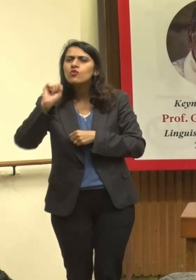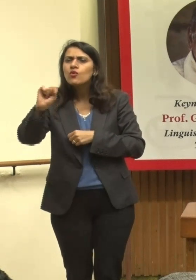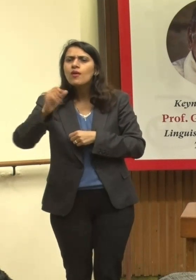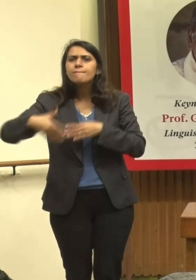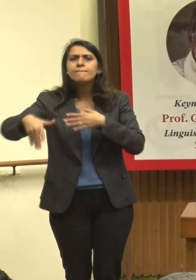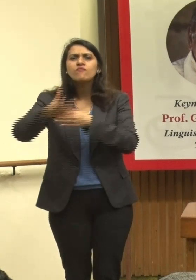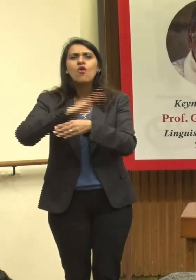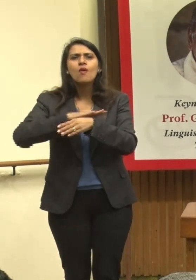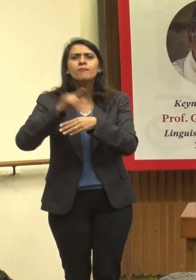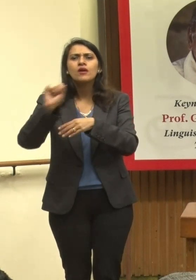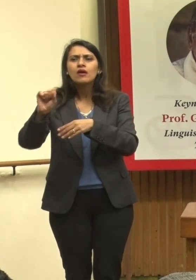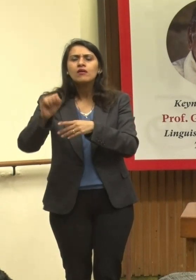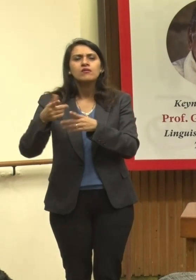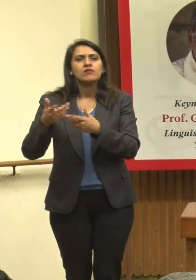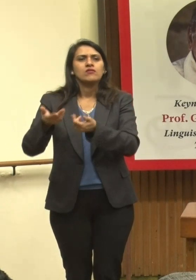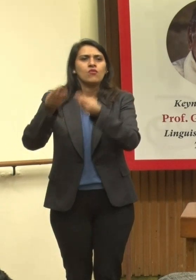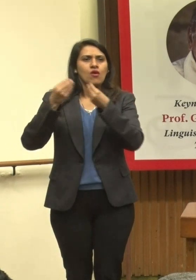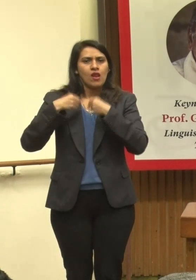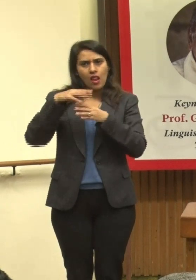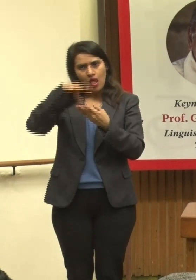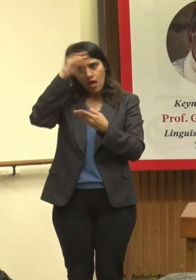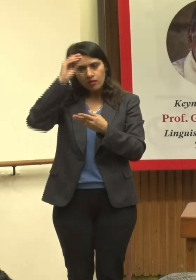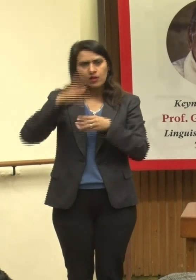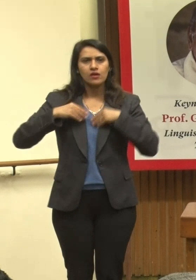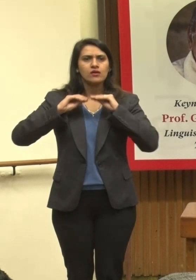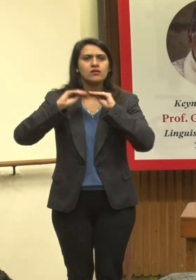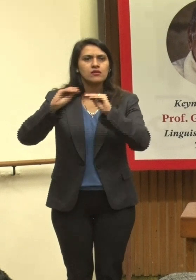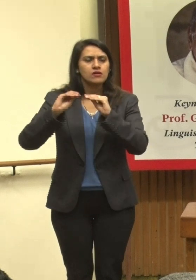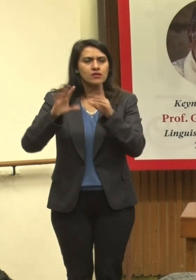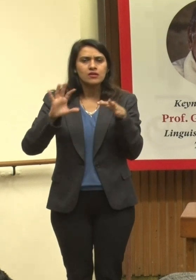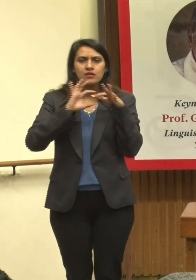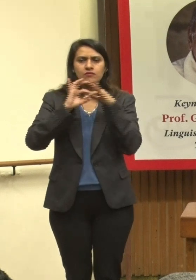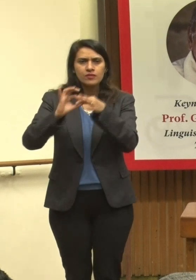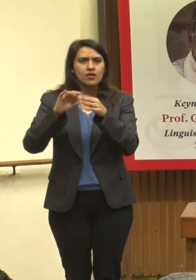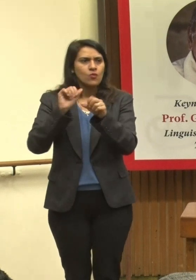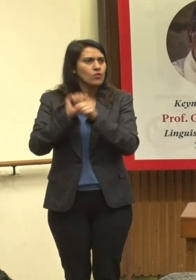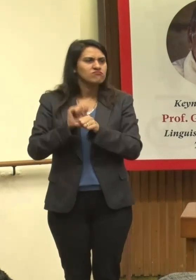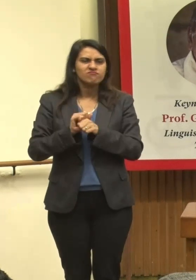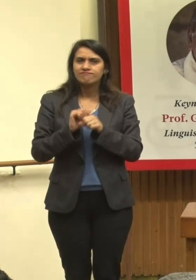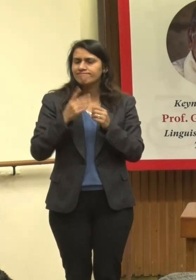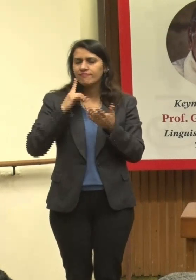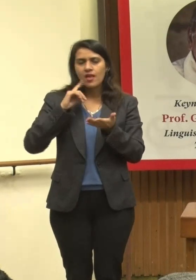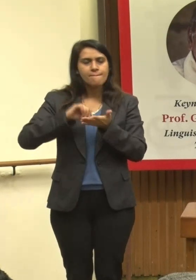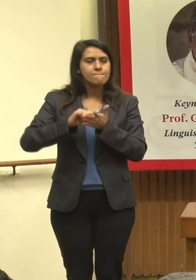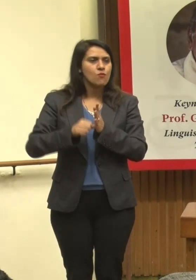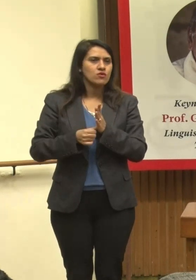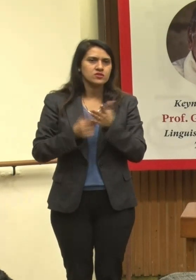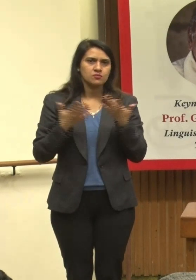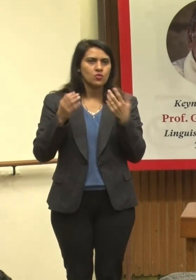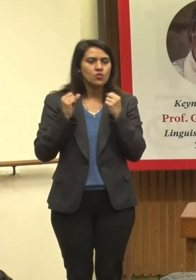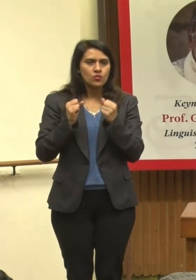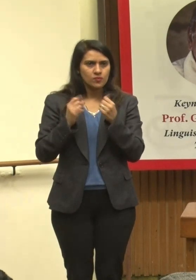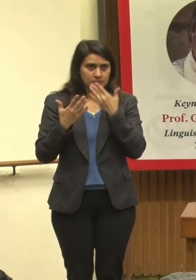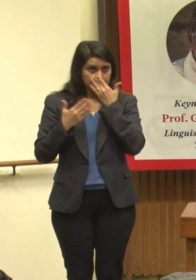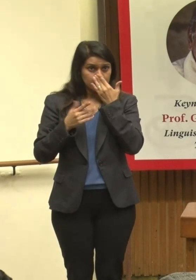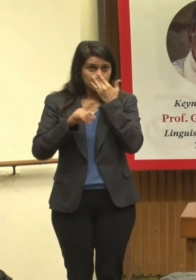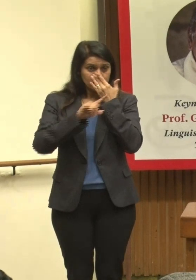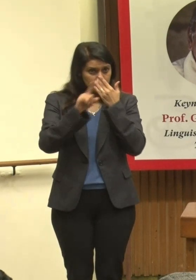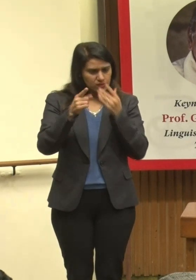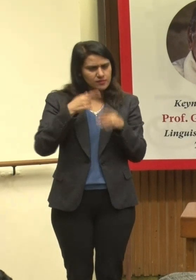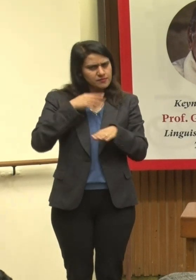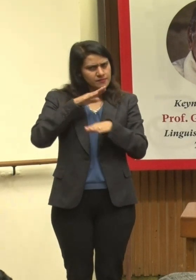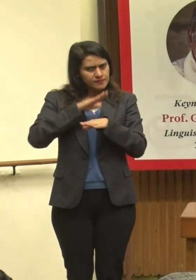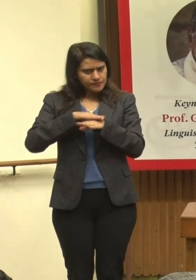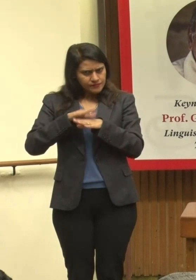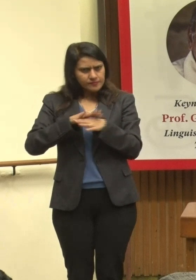year for functional purposes? Now this may sound impossible, but I have carried out this